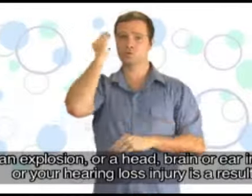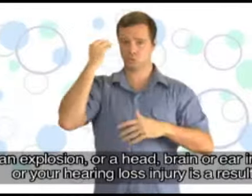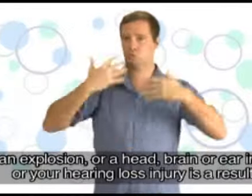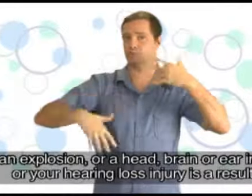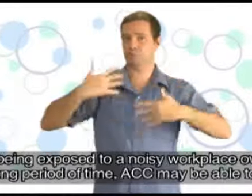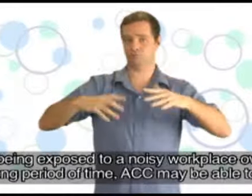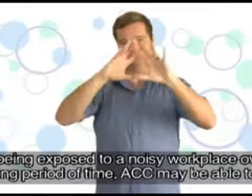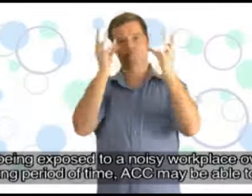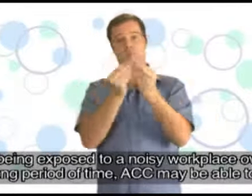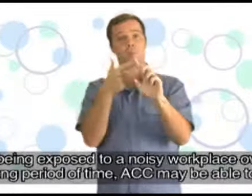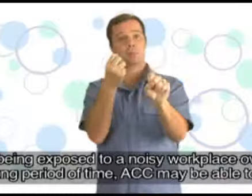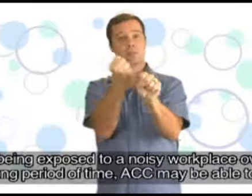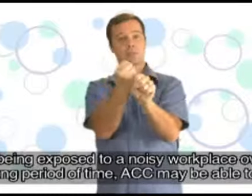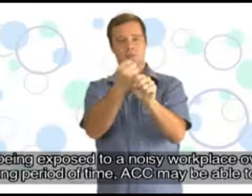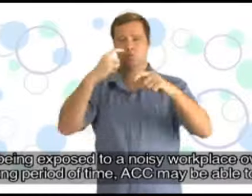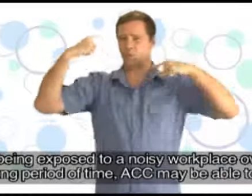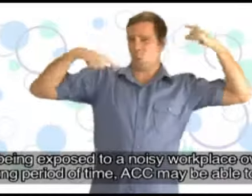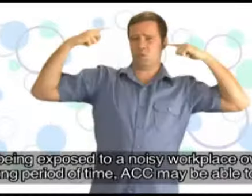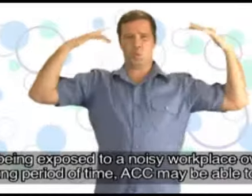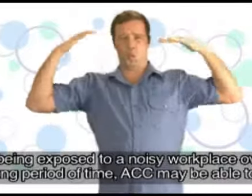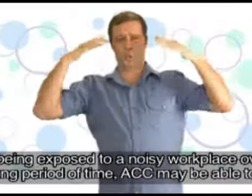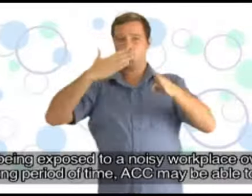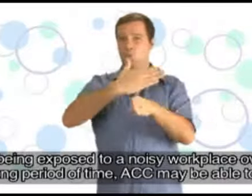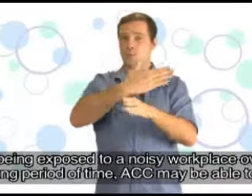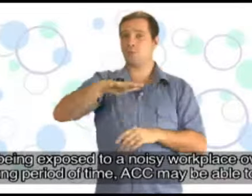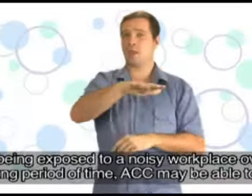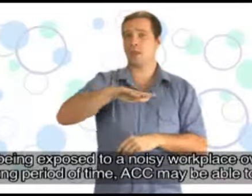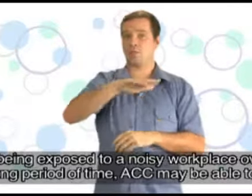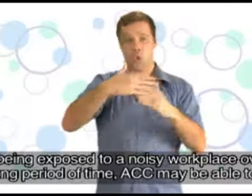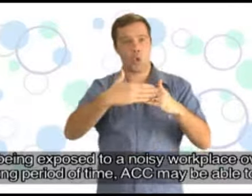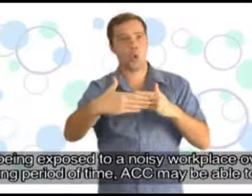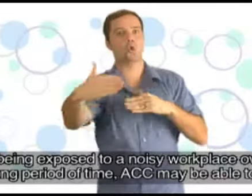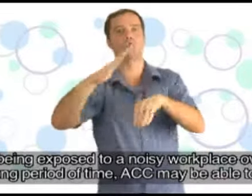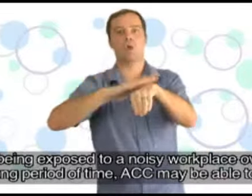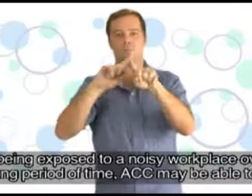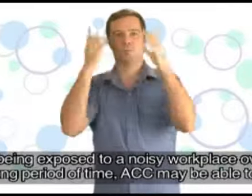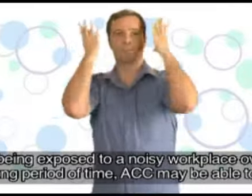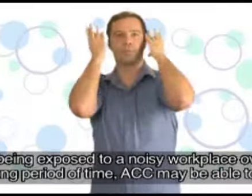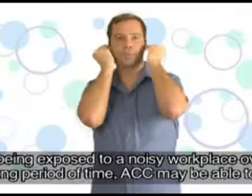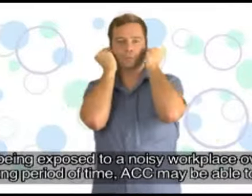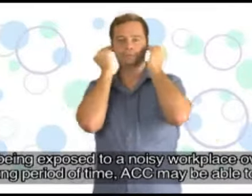hearing loss injury as a result of being exposed to a noisy workplace over a long period of time, ACC may be able to